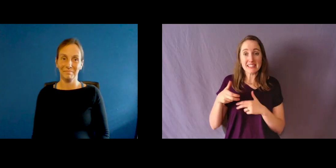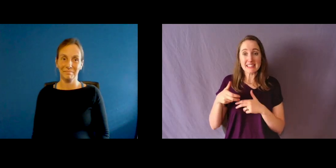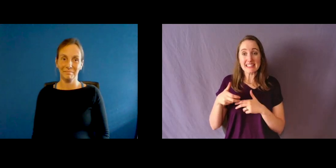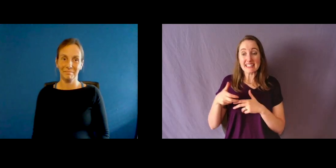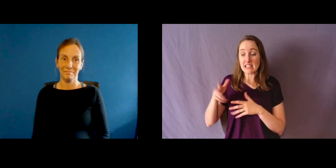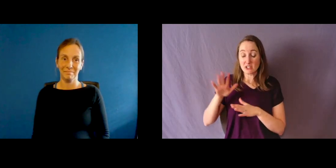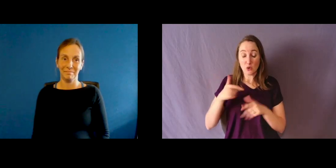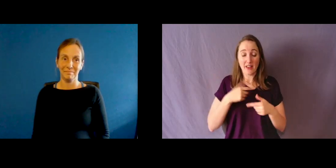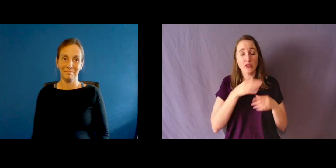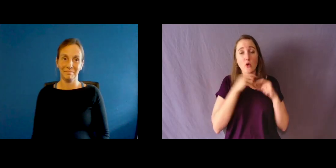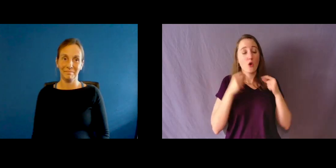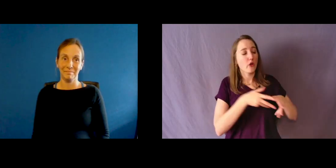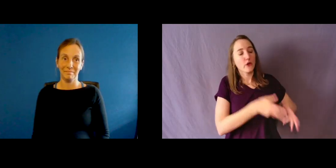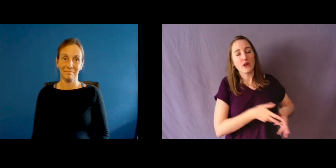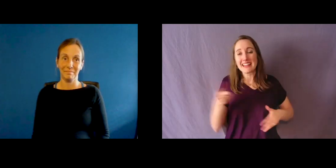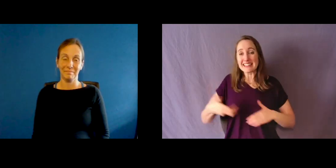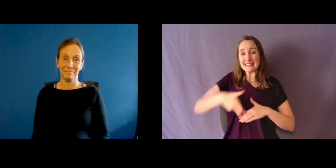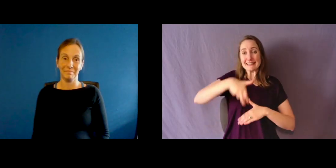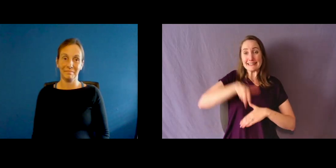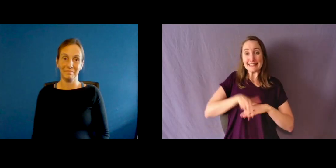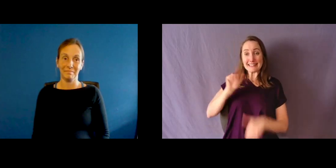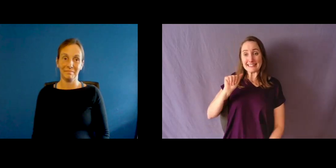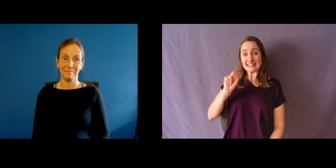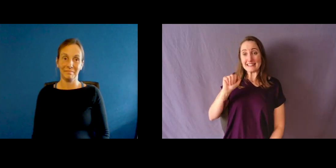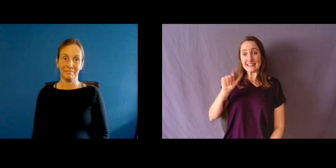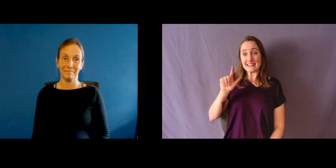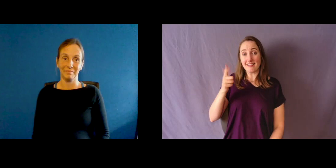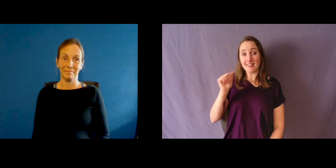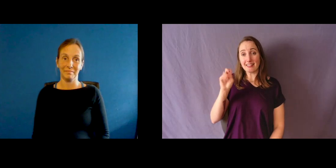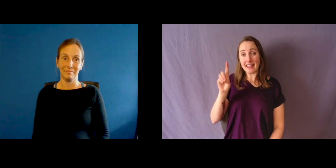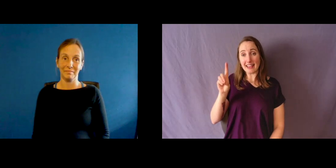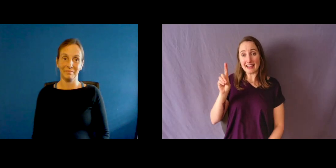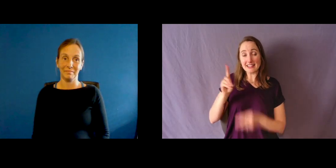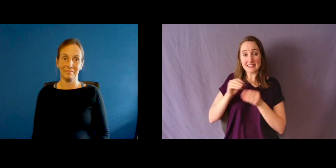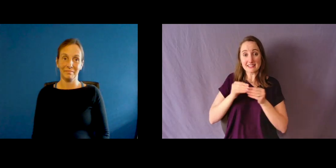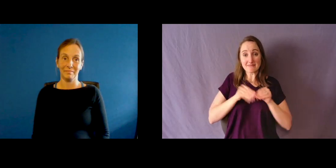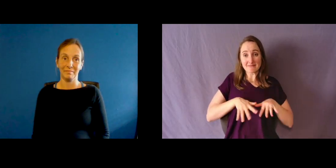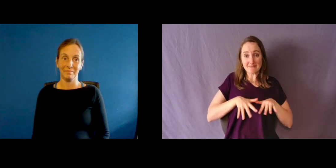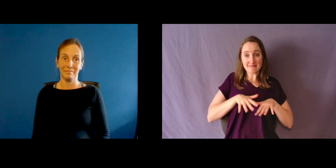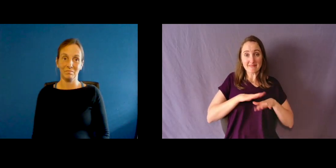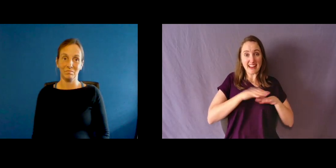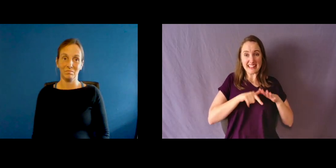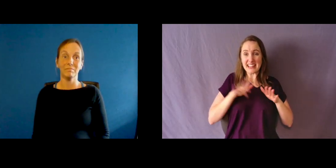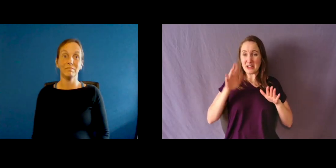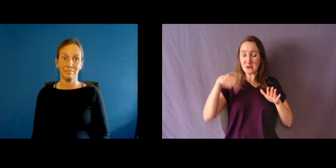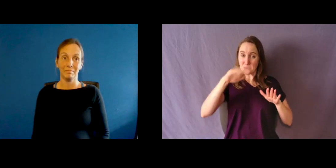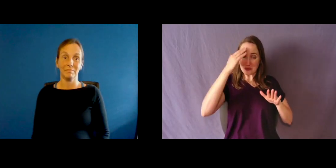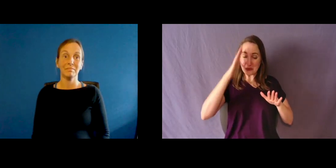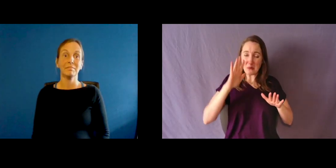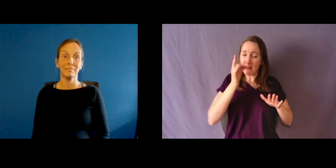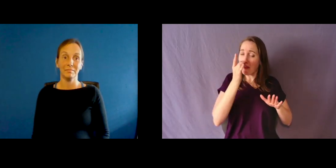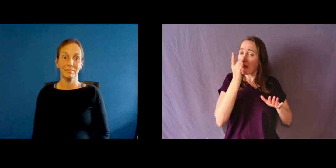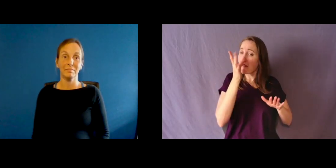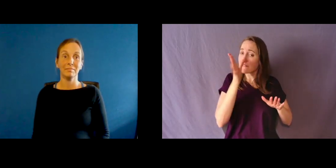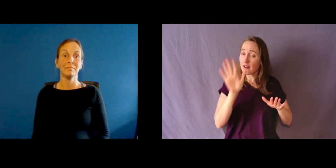one of them and expressed his animal on it, and we all know how stinky that can be.